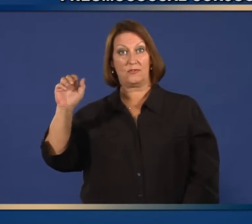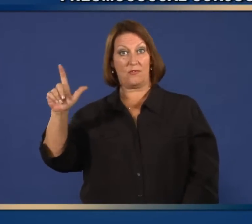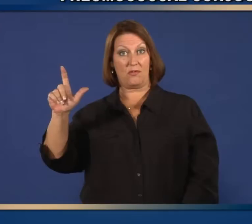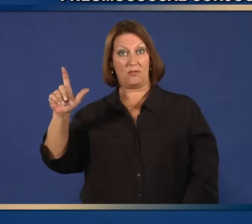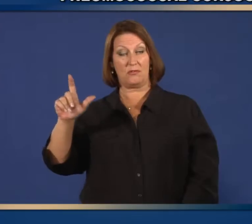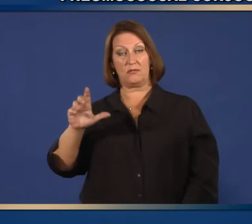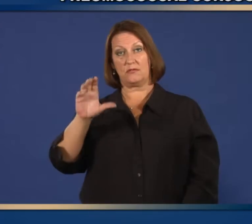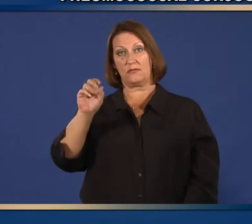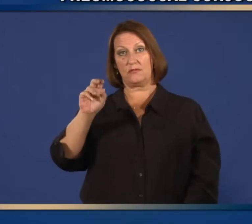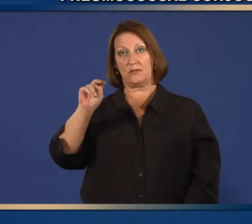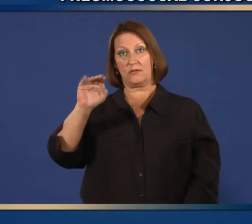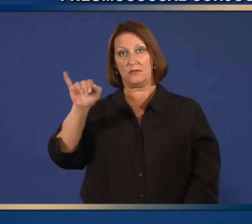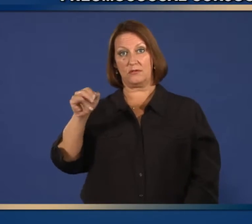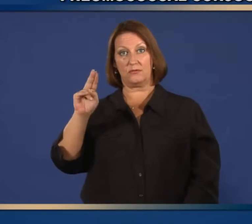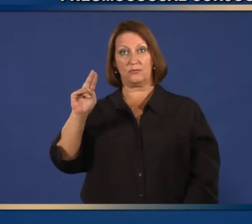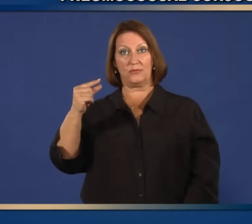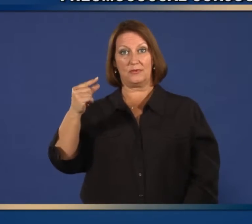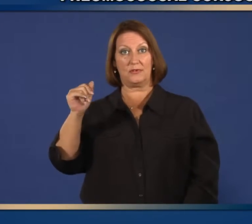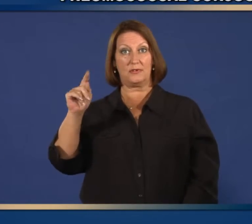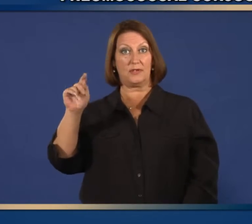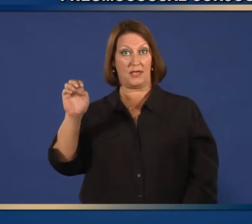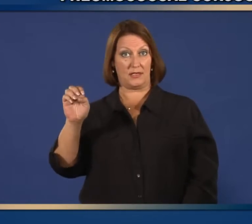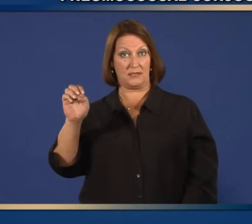Pneumococcal conjugate vaccine.